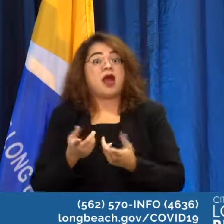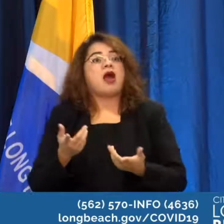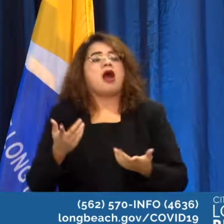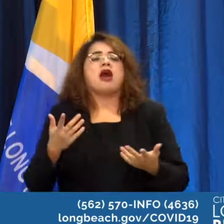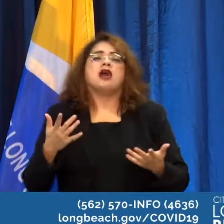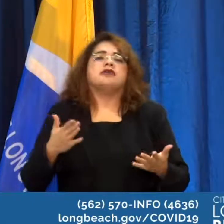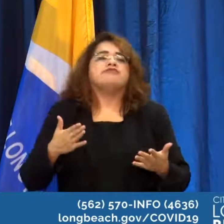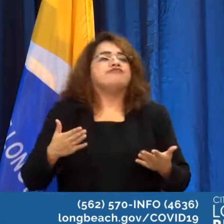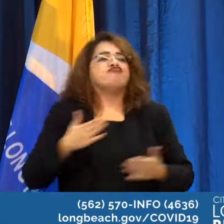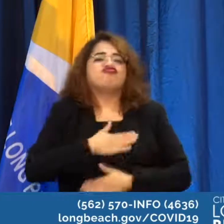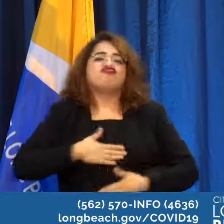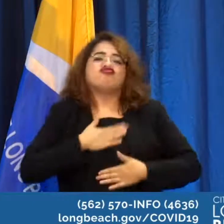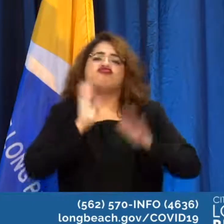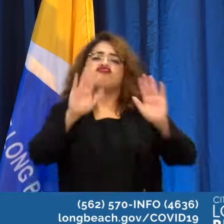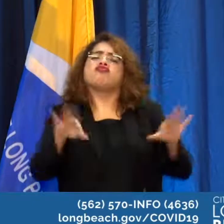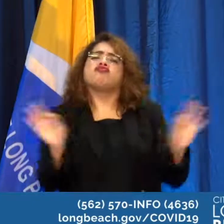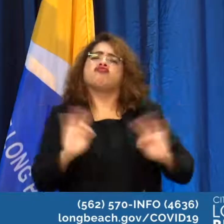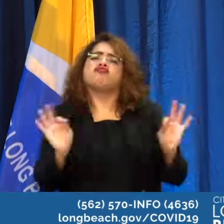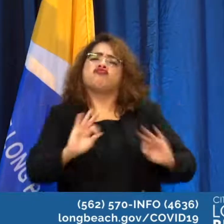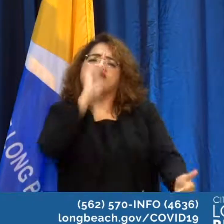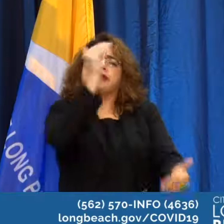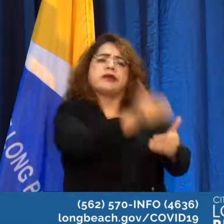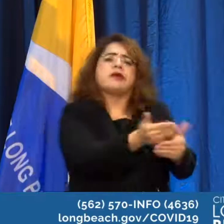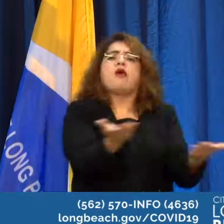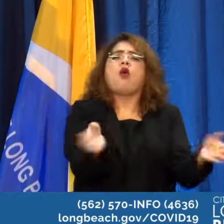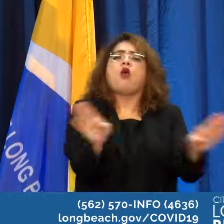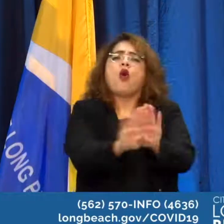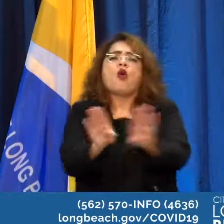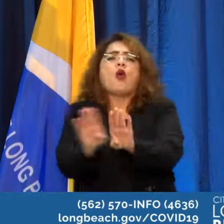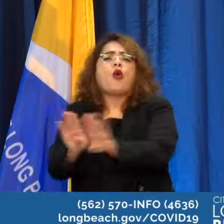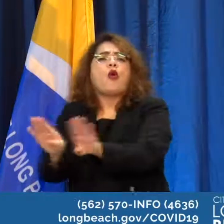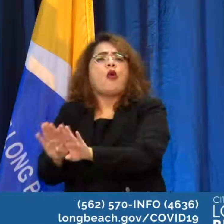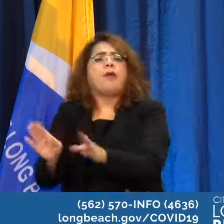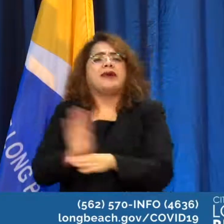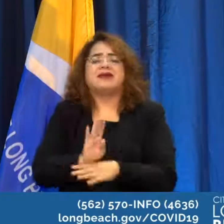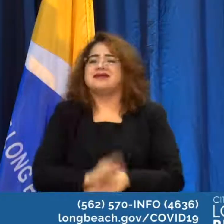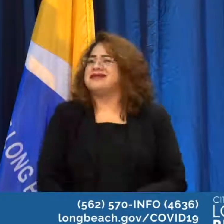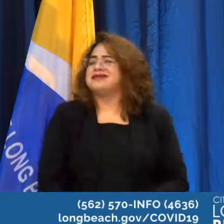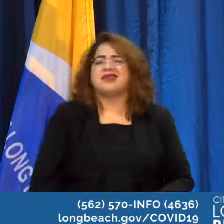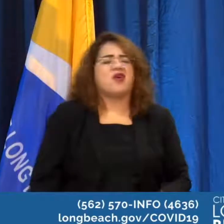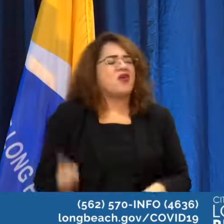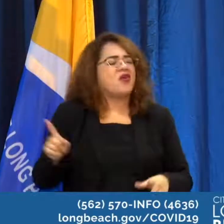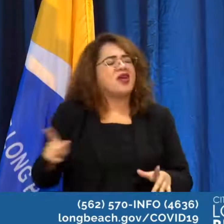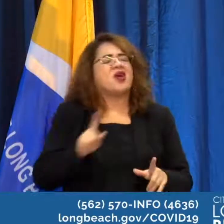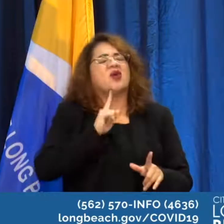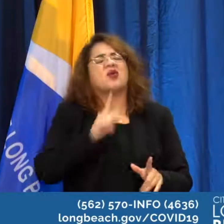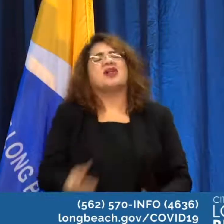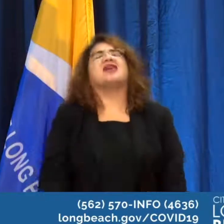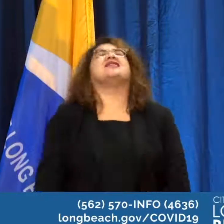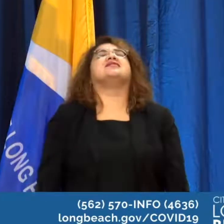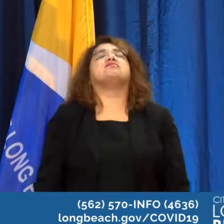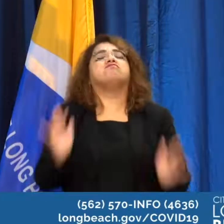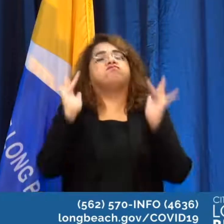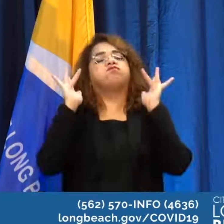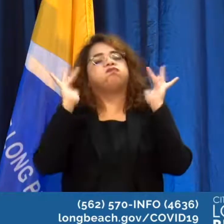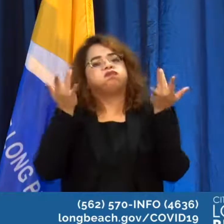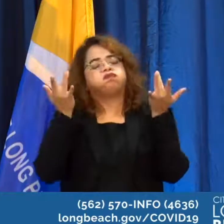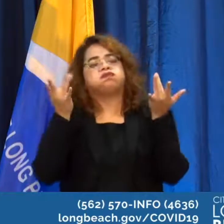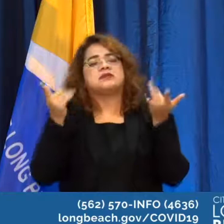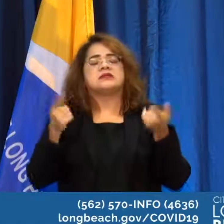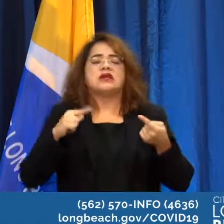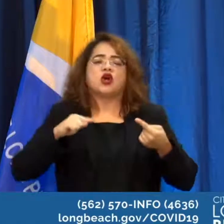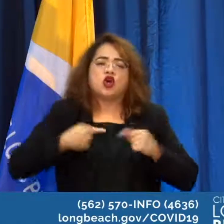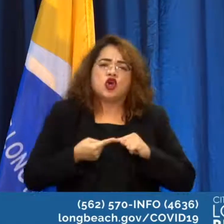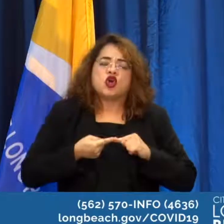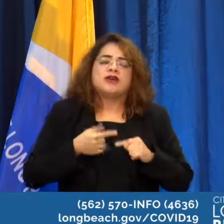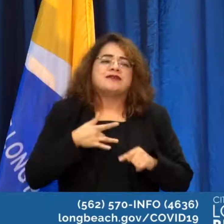enjoy shutting down businesses. It is awful for them. They hate doing it. And trust me, they are pained when